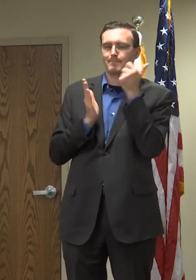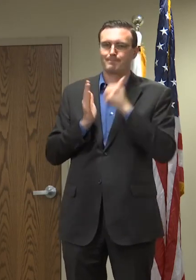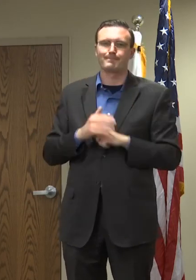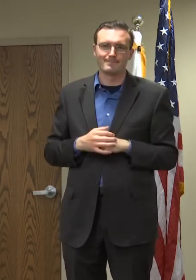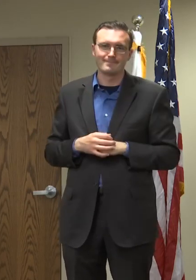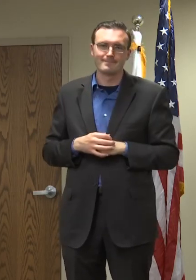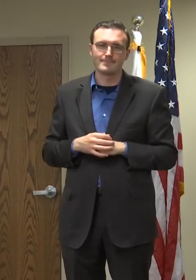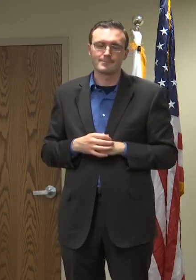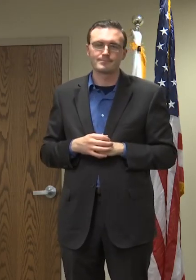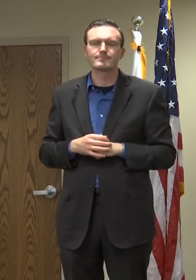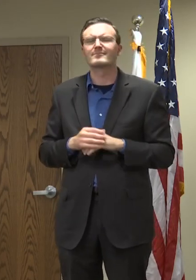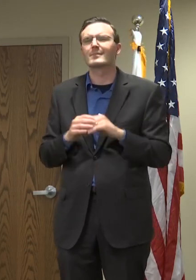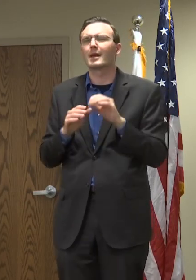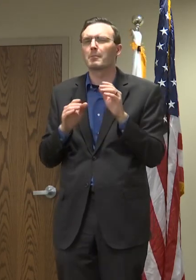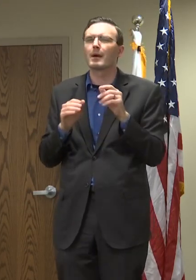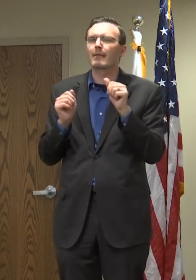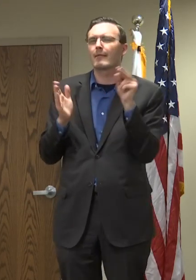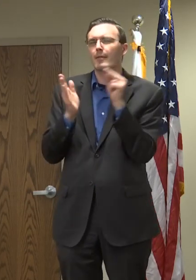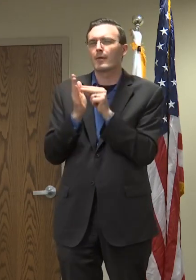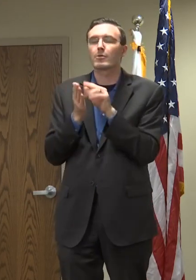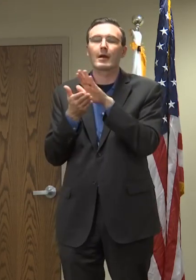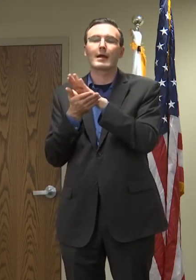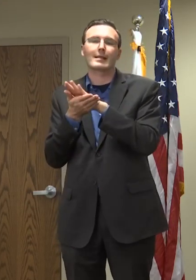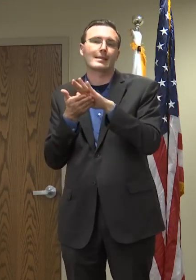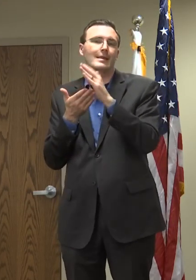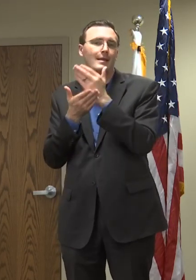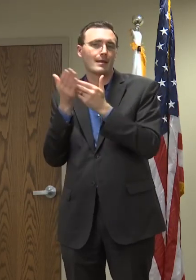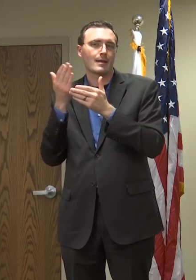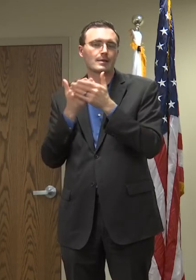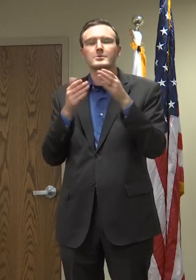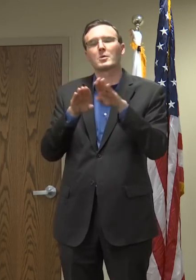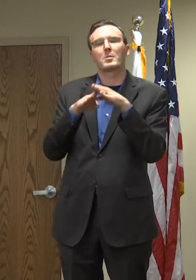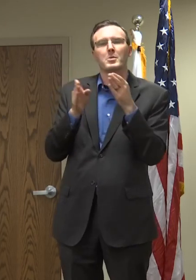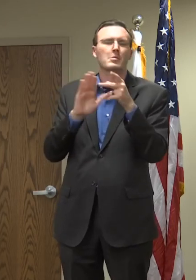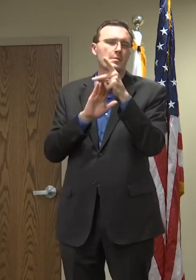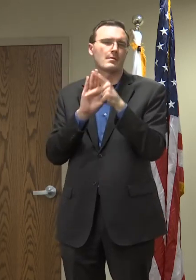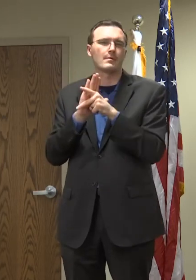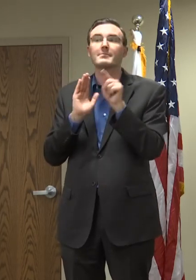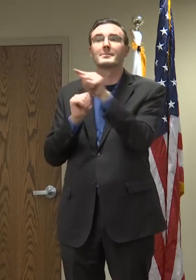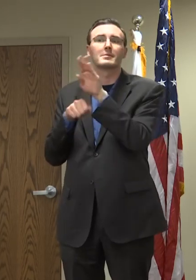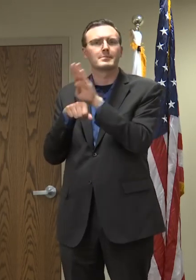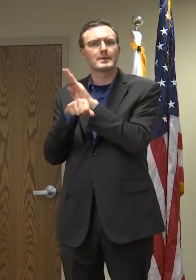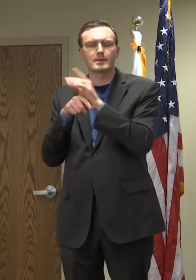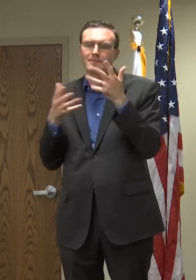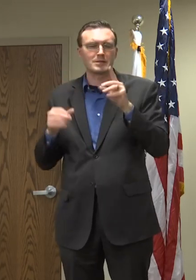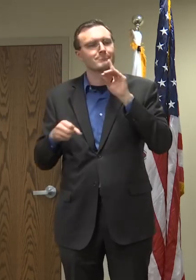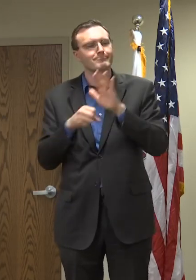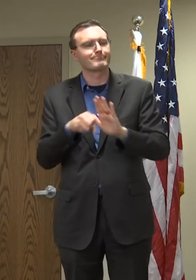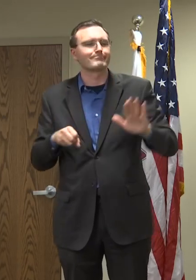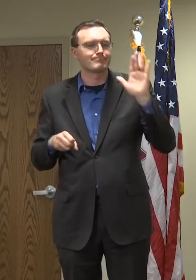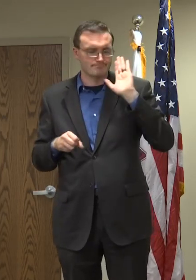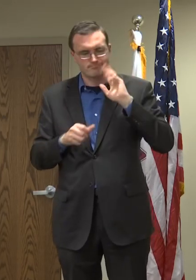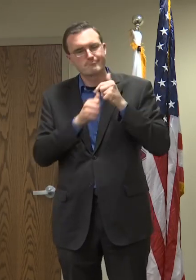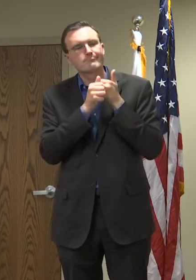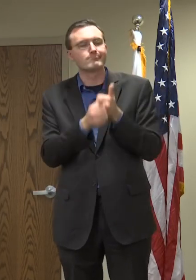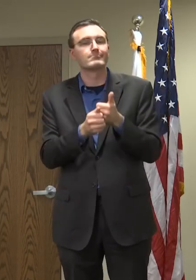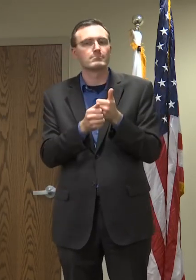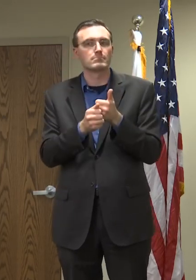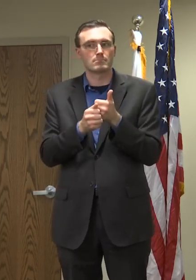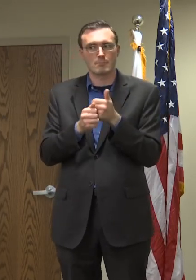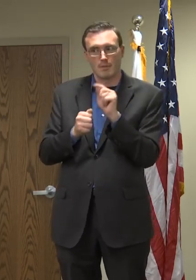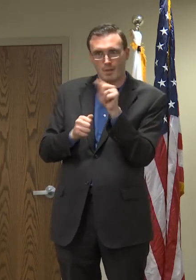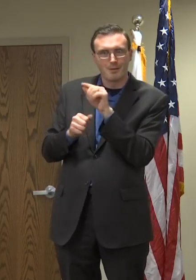hands, the clean hands, open door policies. Look at those businesses that are doing it, that have committed to doing it the right way. Patronize